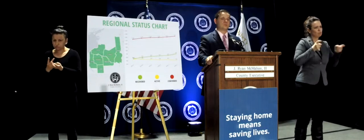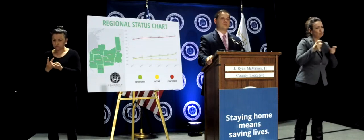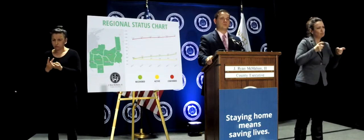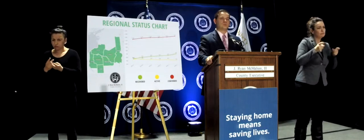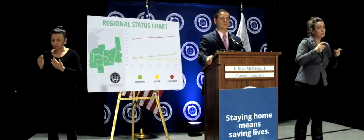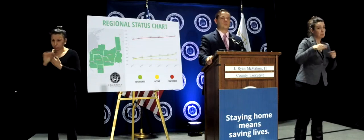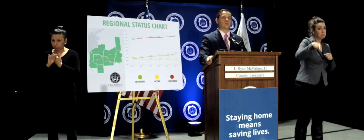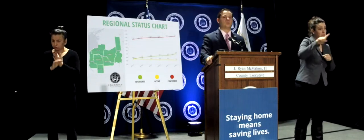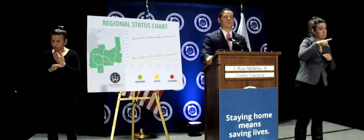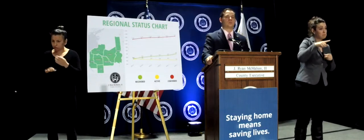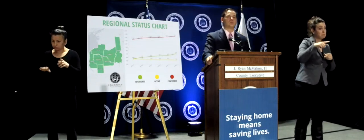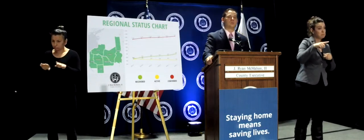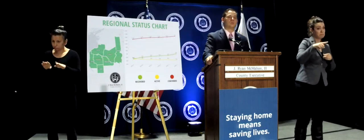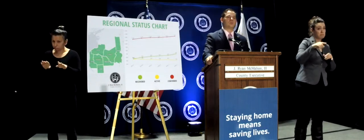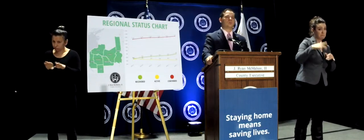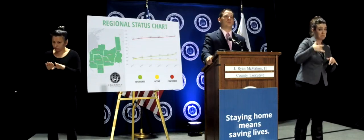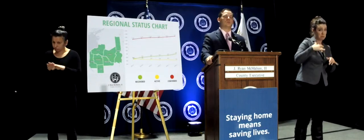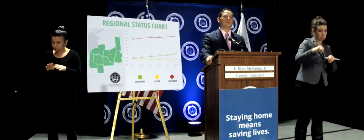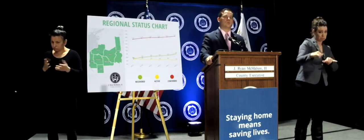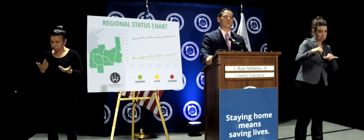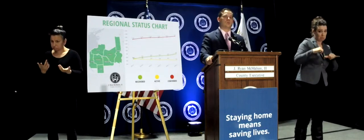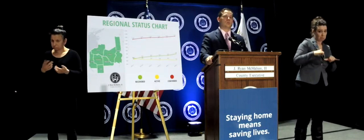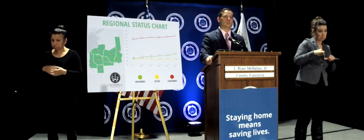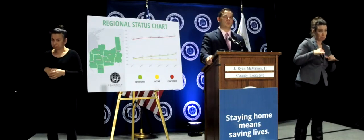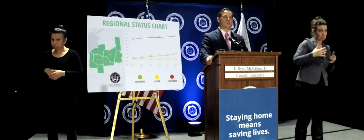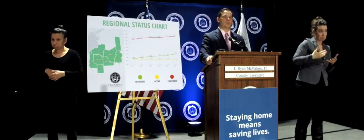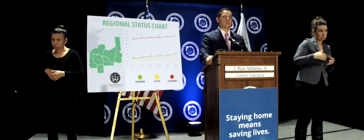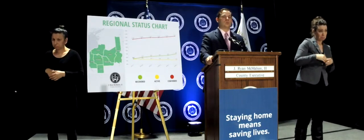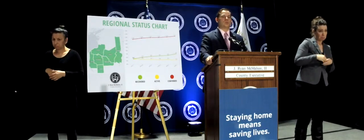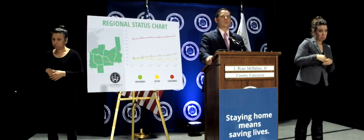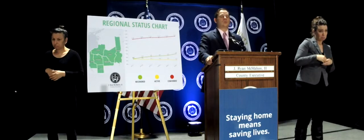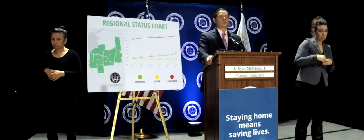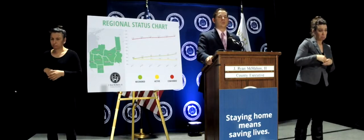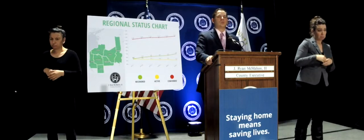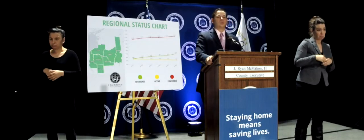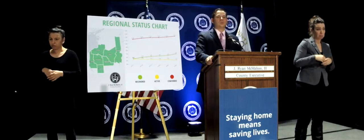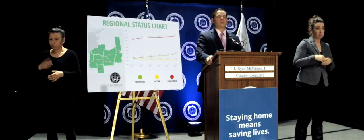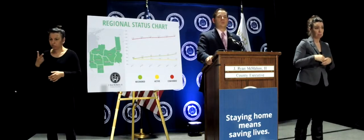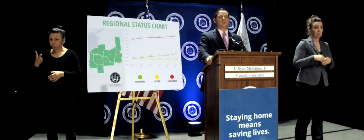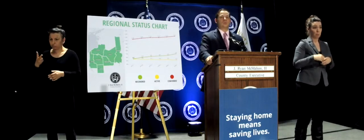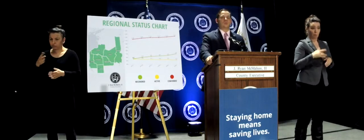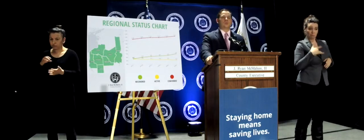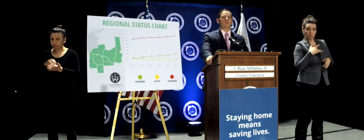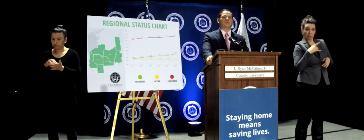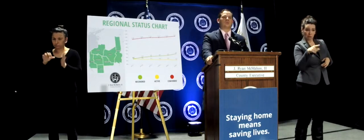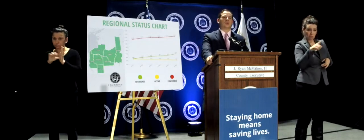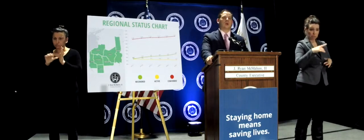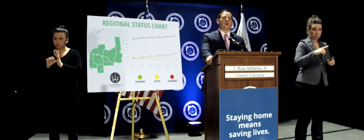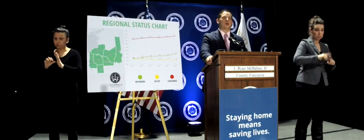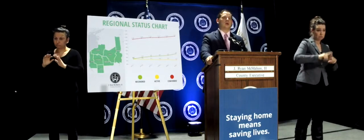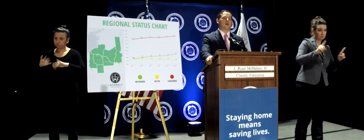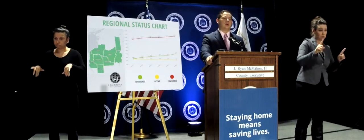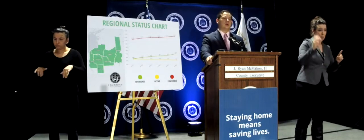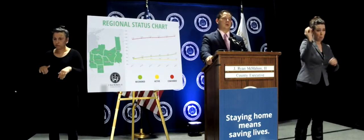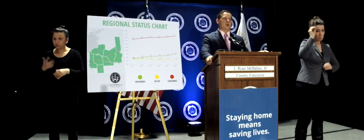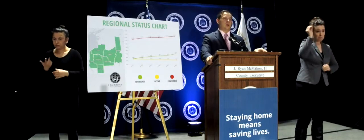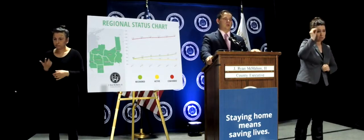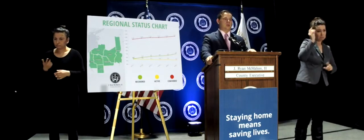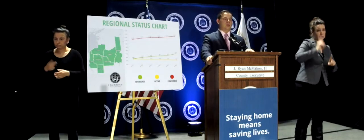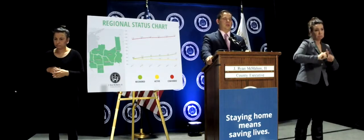your interpretation, stand out in being in a different part of this pandemic? Just what's your read on where everybody